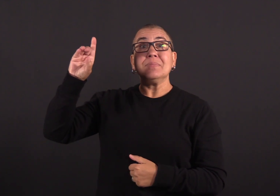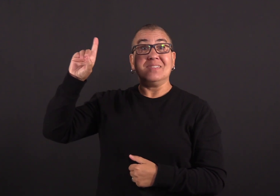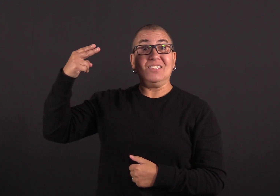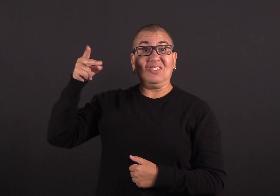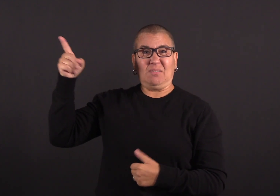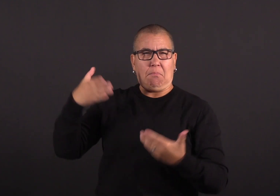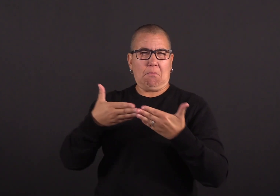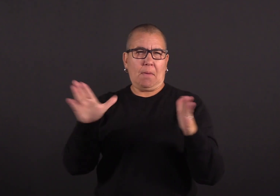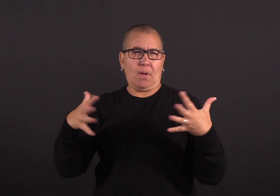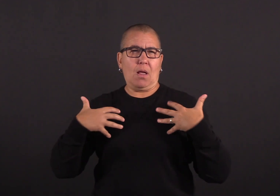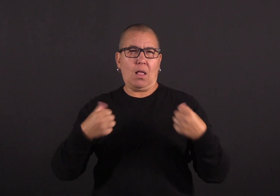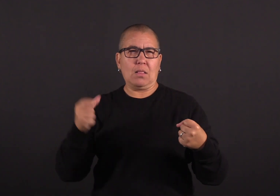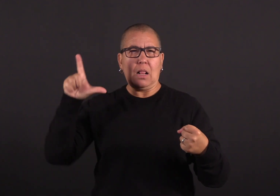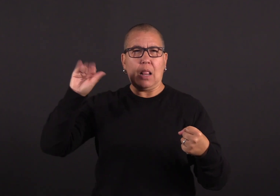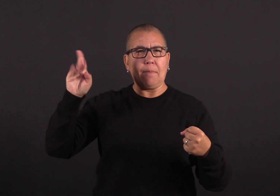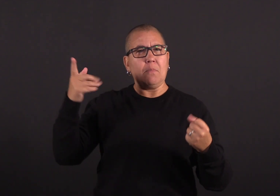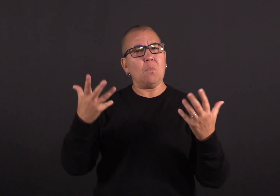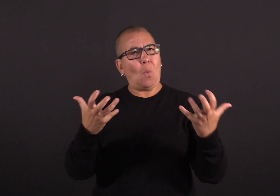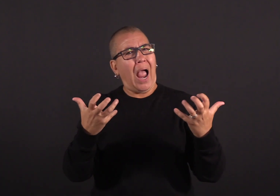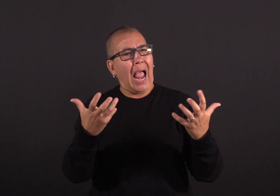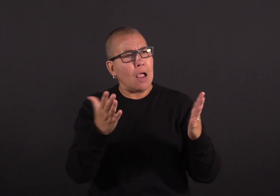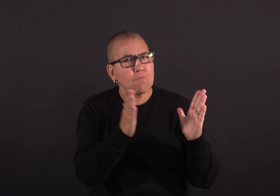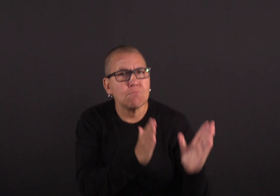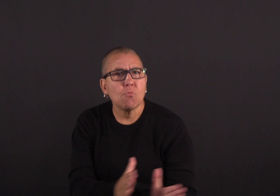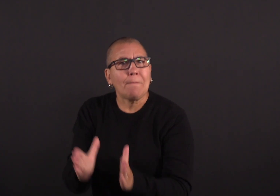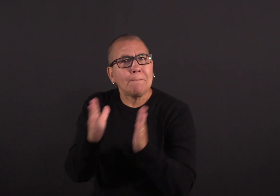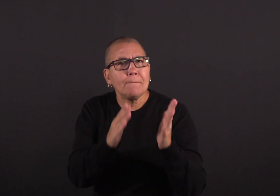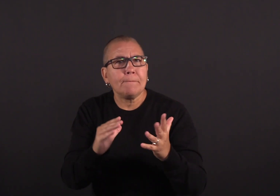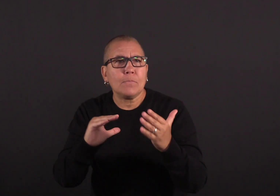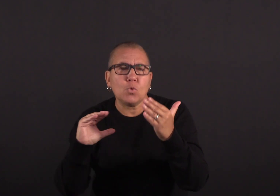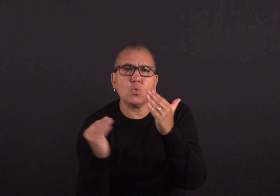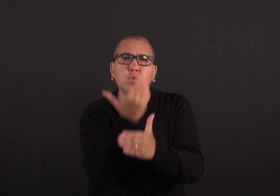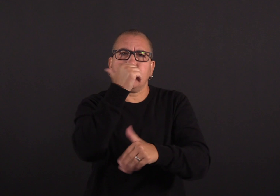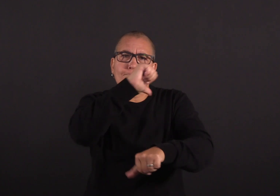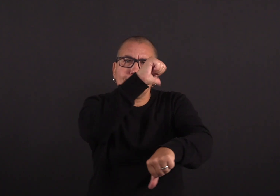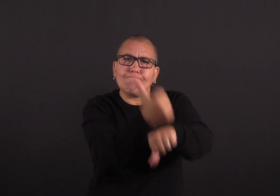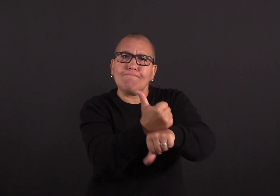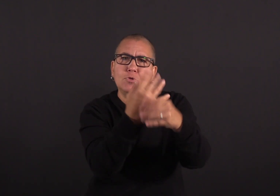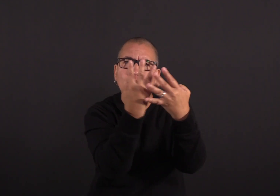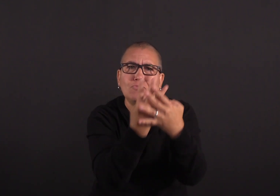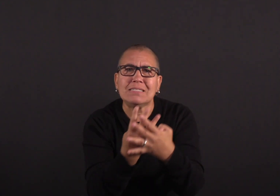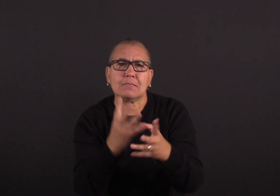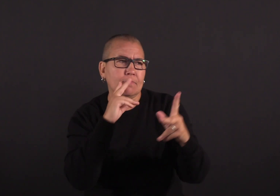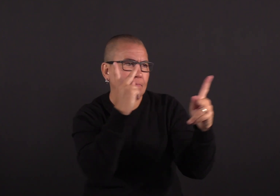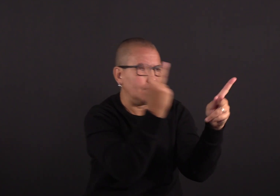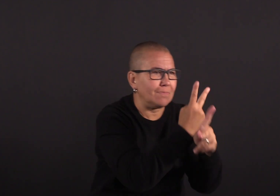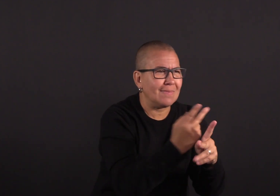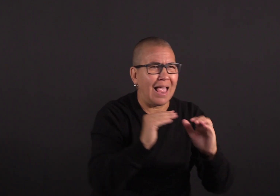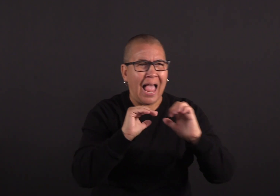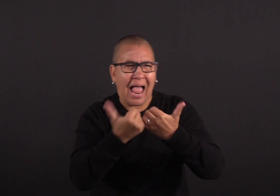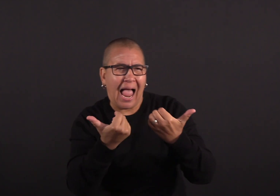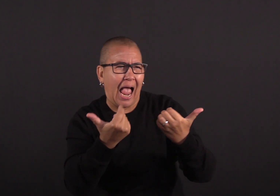The MDH Public Health Laboratory will prepare to begin screening for the 3 additional